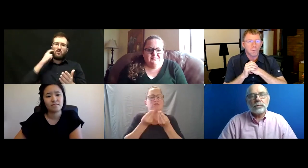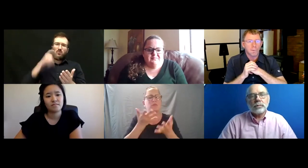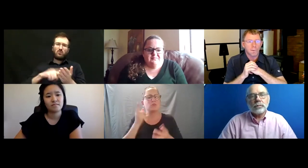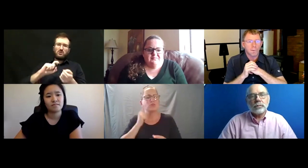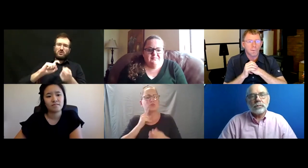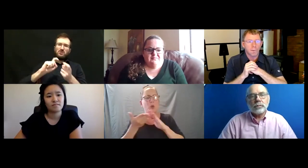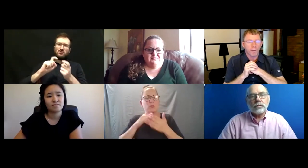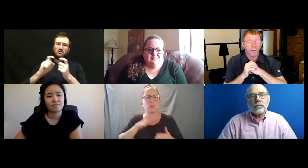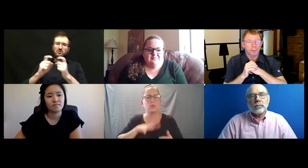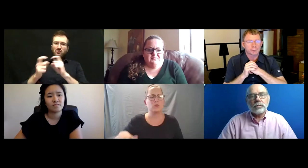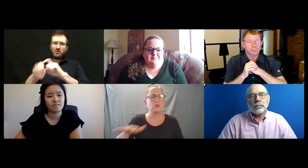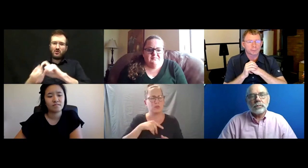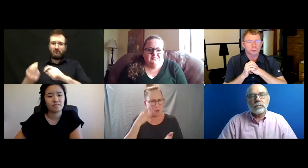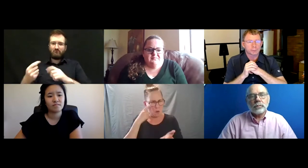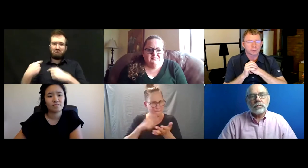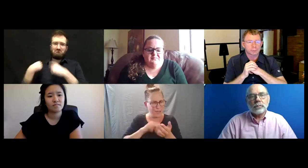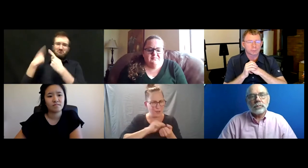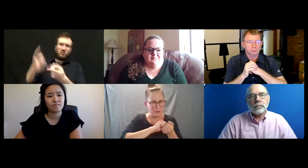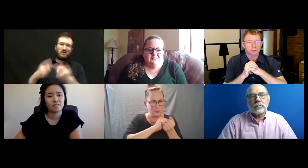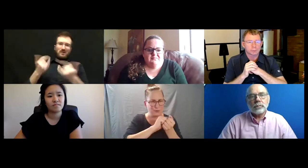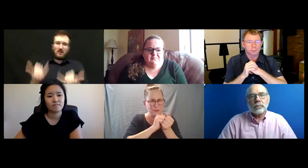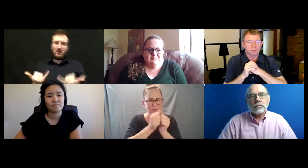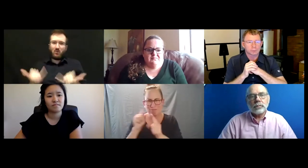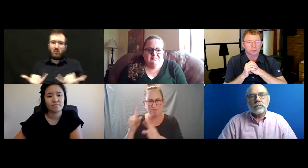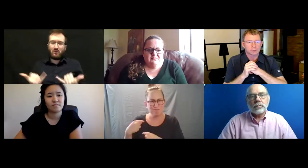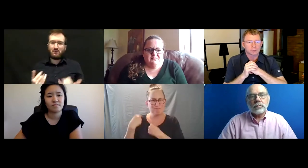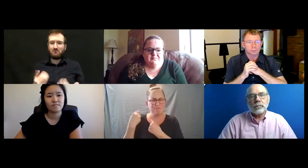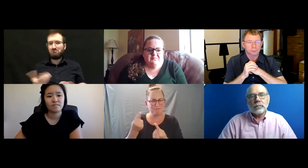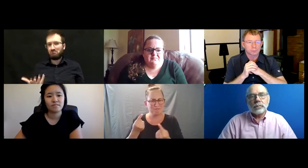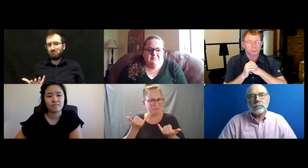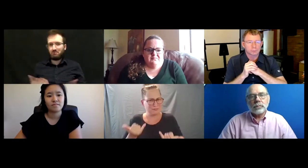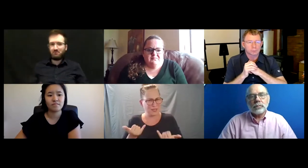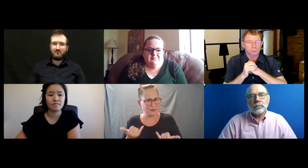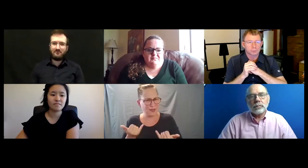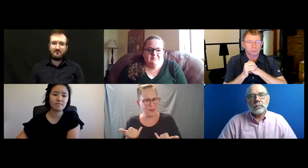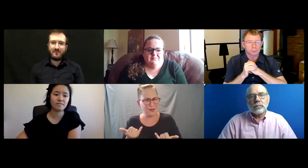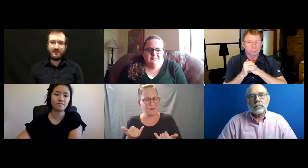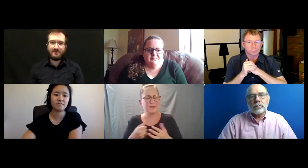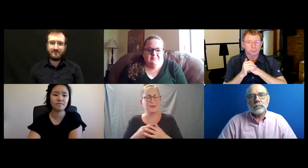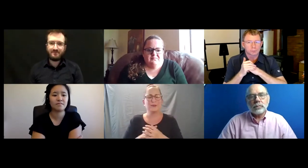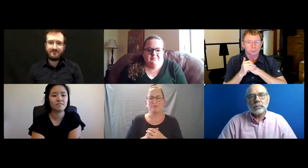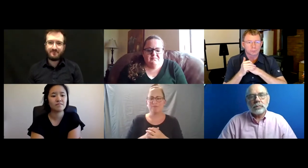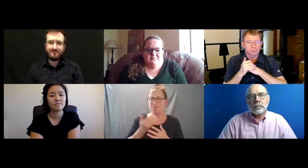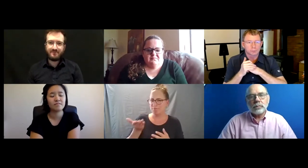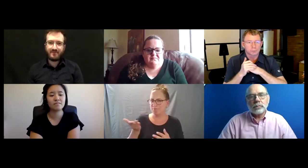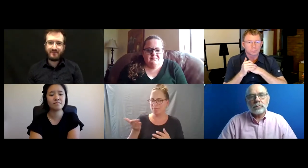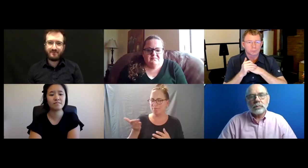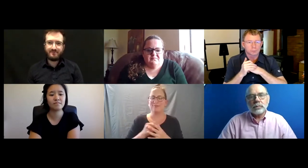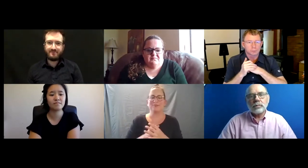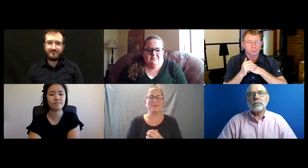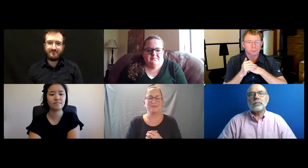And I had asked, what changes did you notice over the years in regard to employment services for the deaf